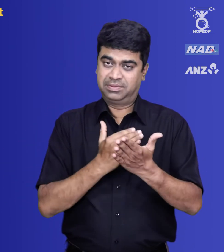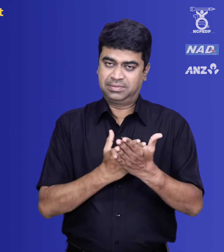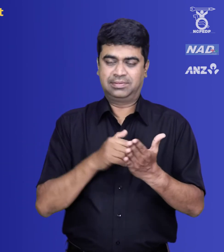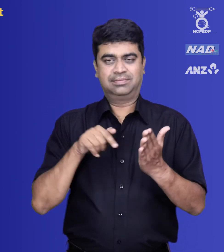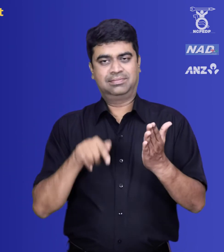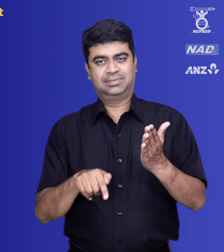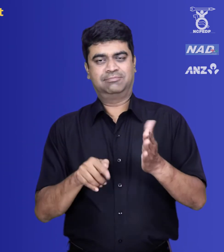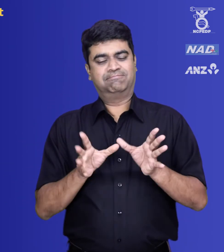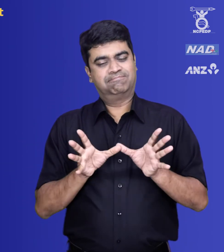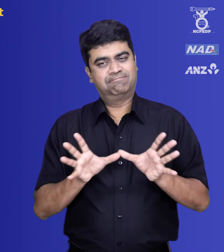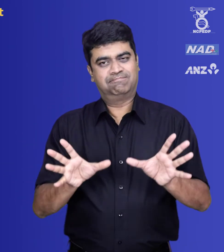support.